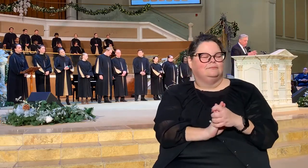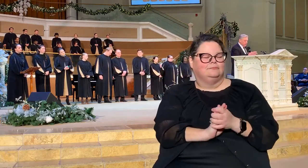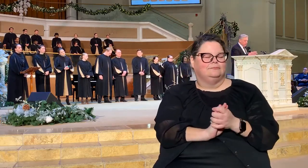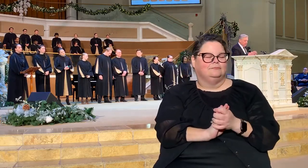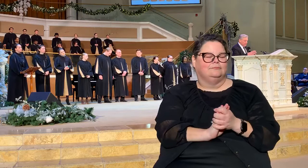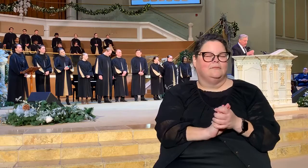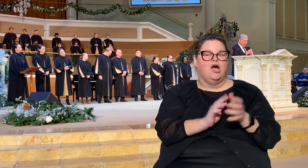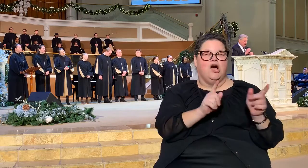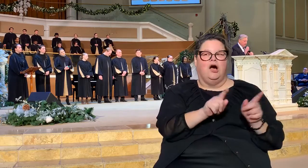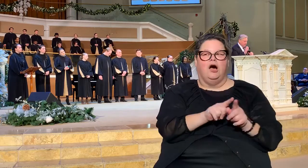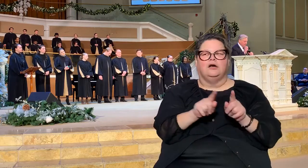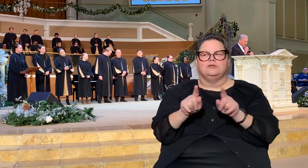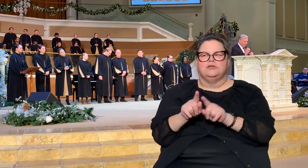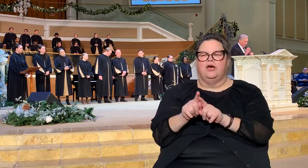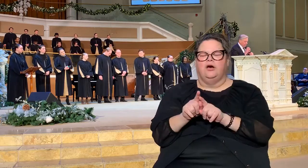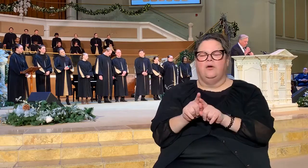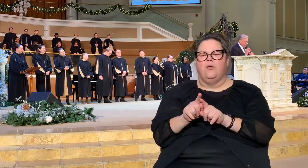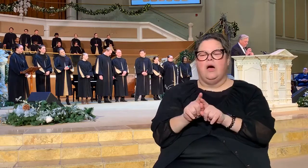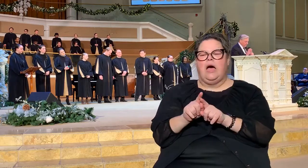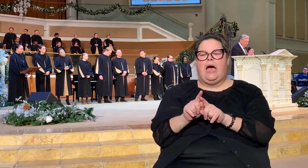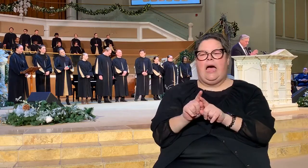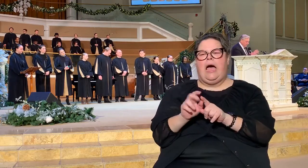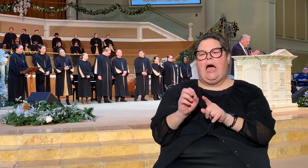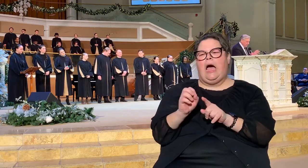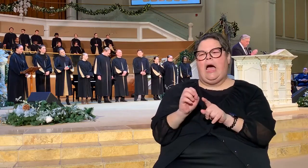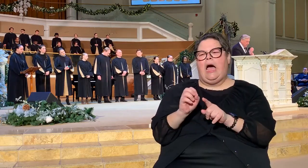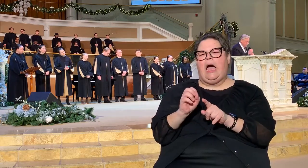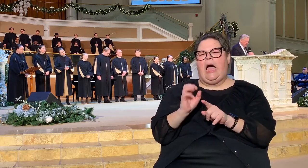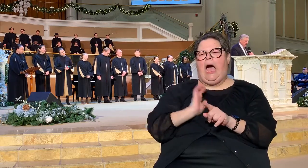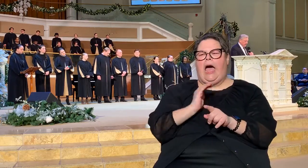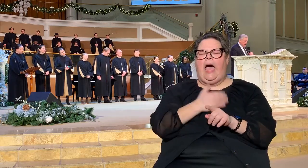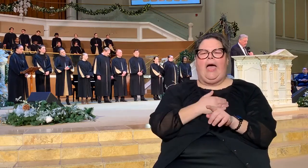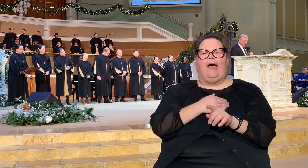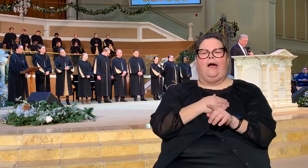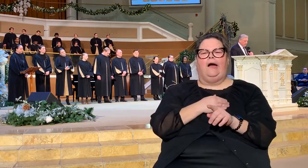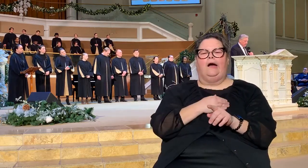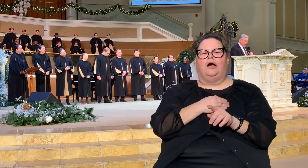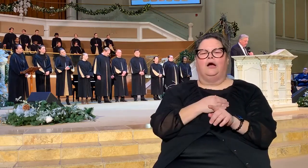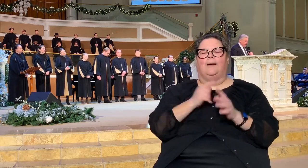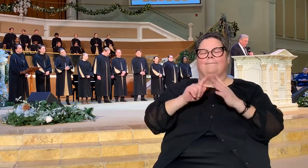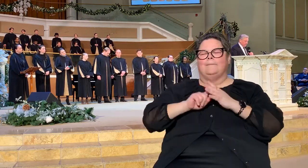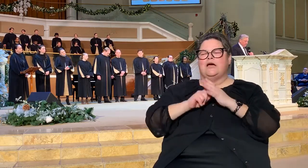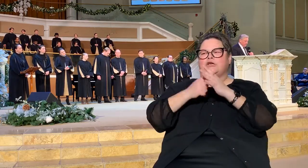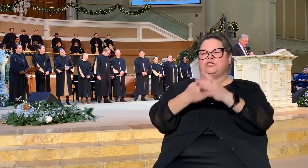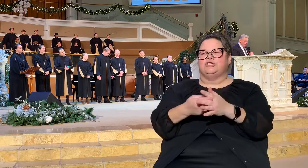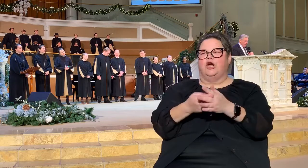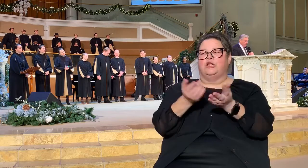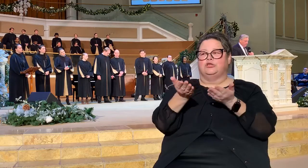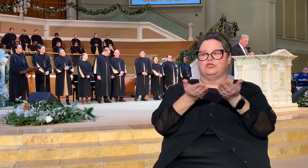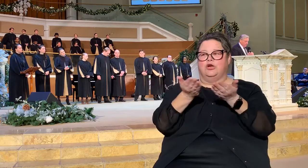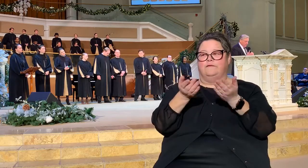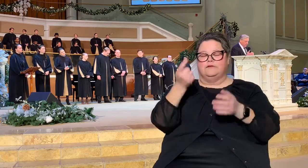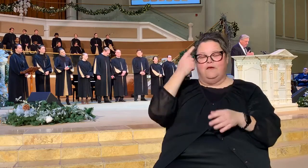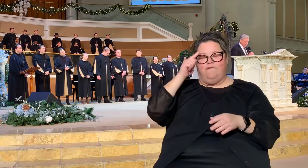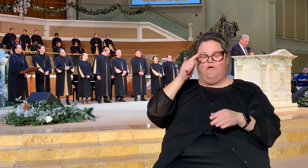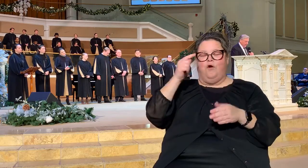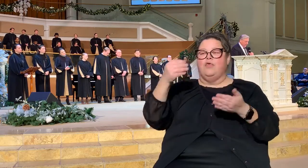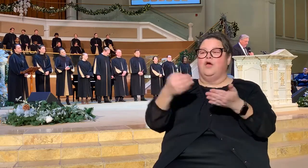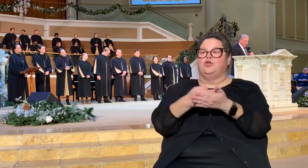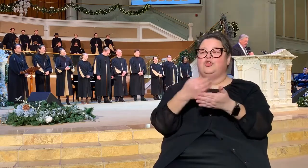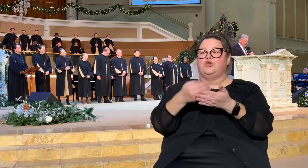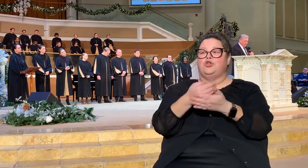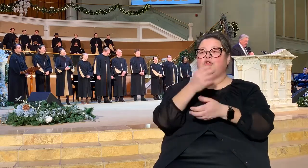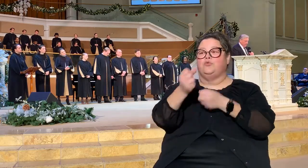that will also serve as our kickoff service into the new year. And on Tuesday, January 1st, on New Year's